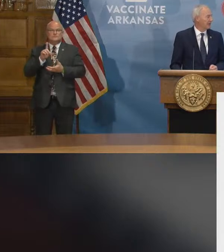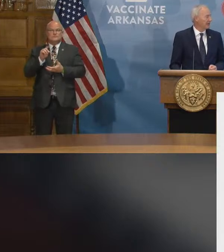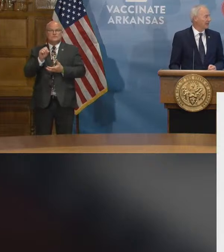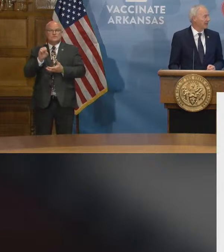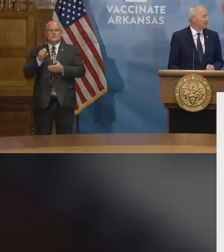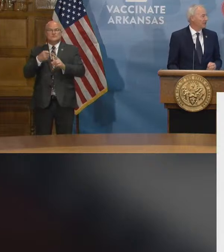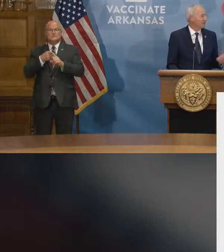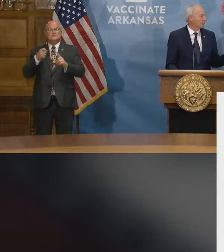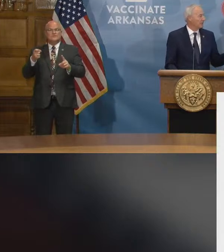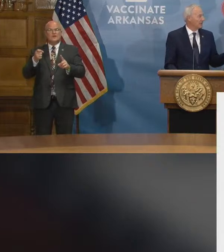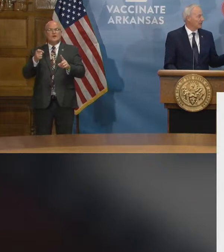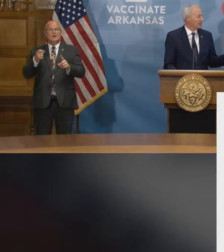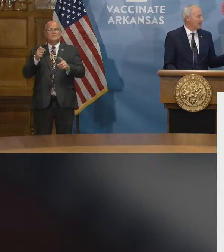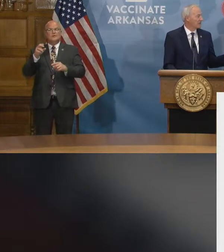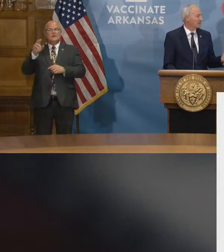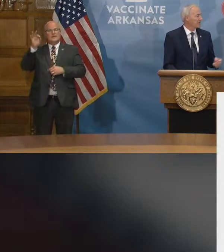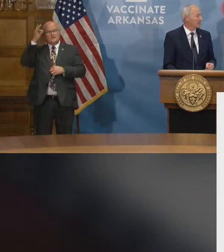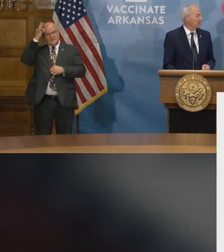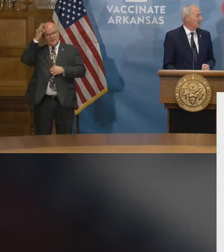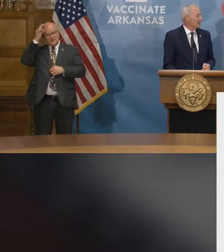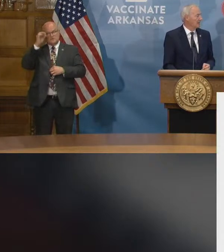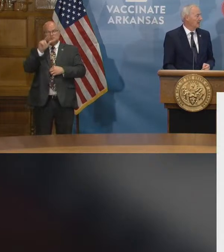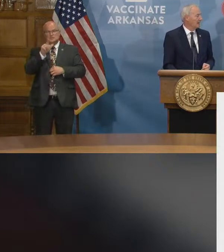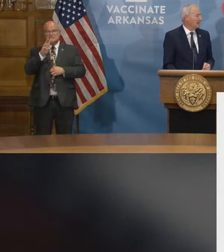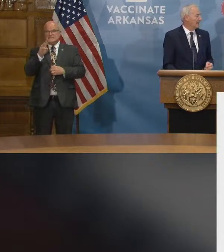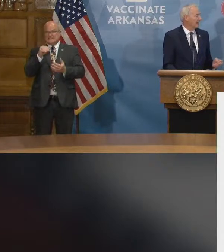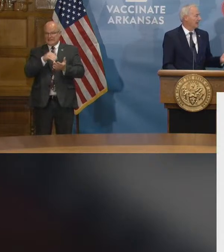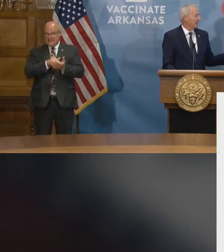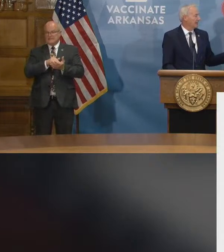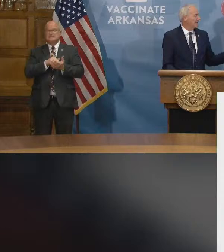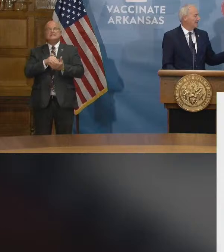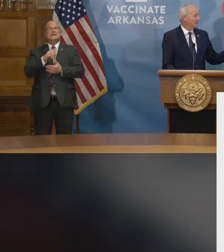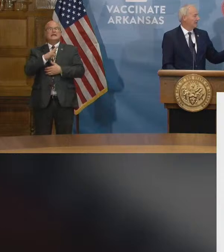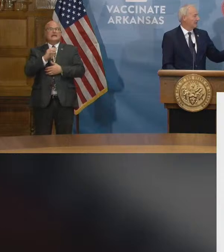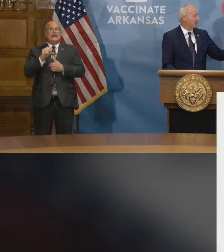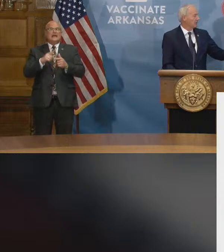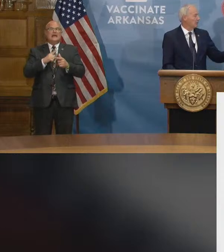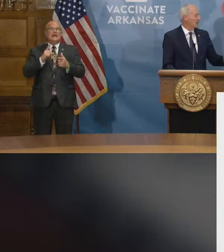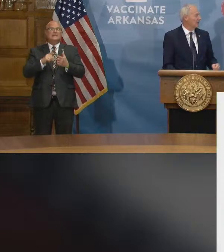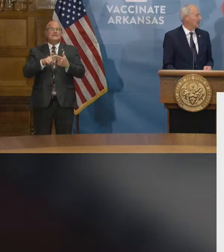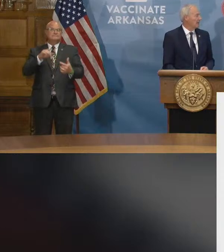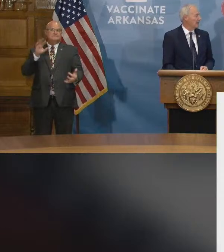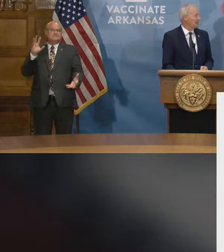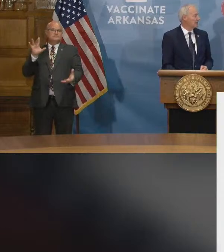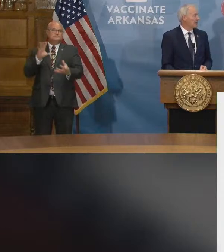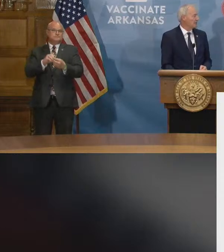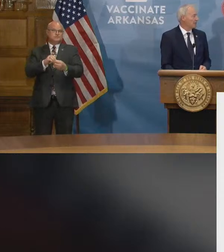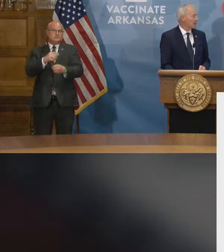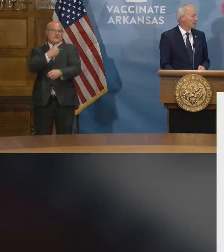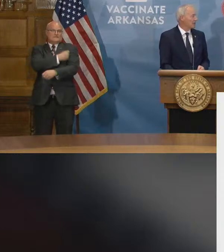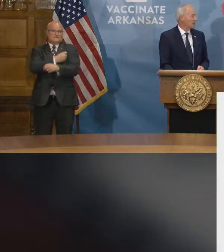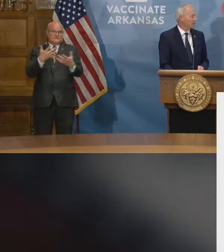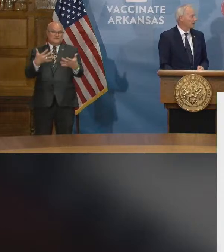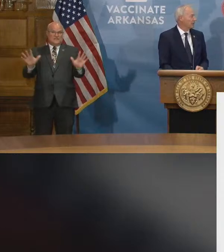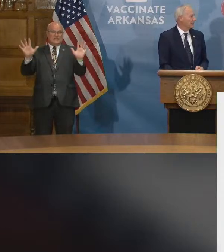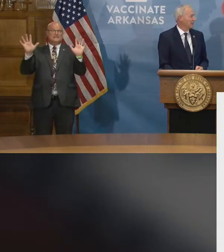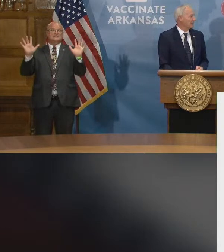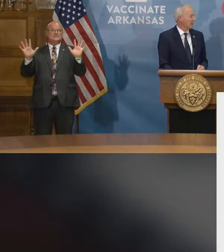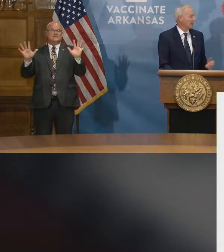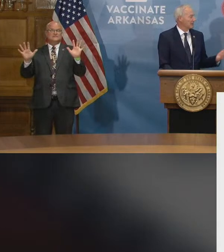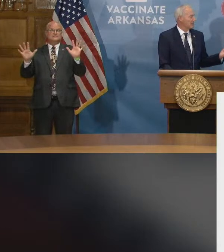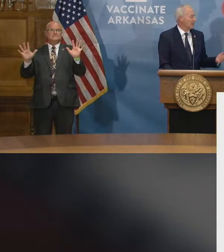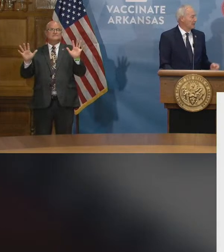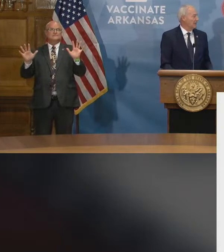doses from our allocation of 26,000. And then the total immunized, either partially or